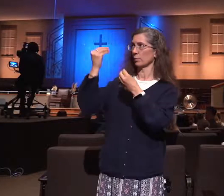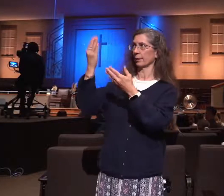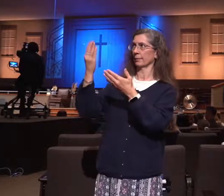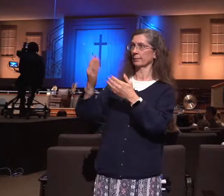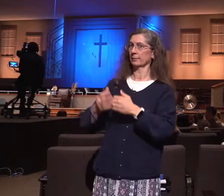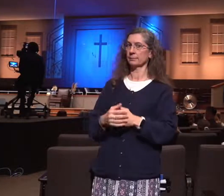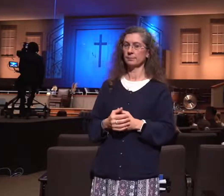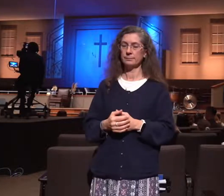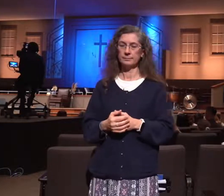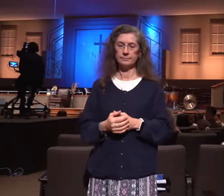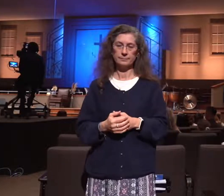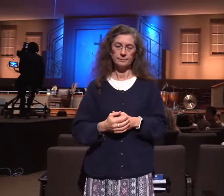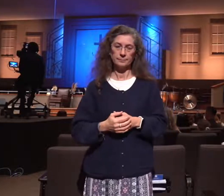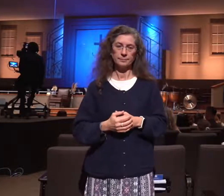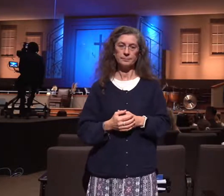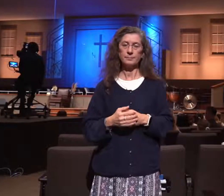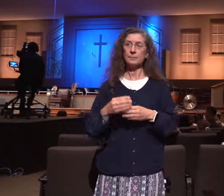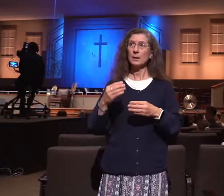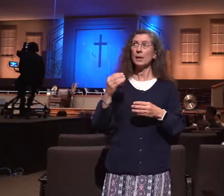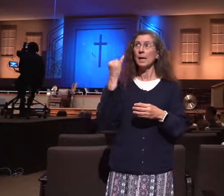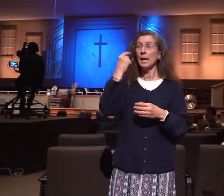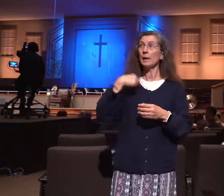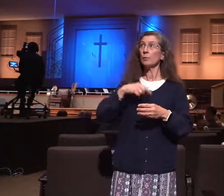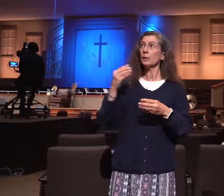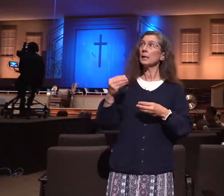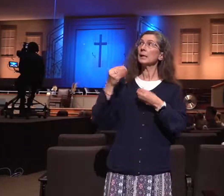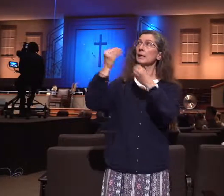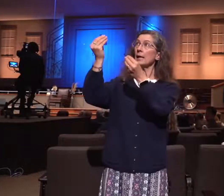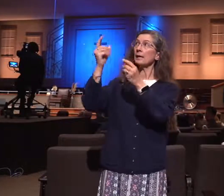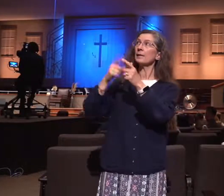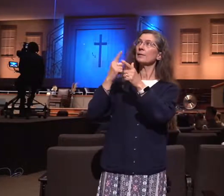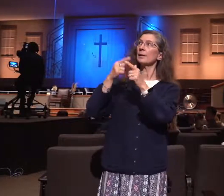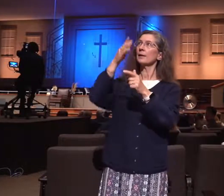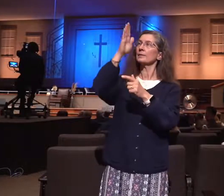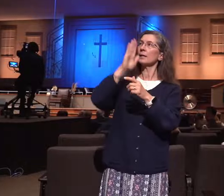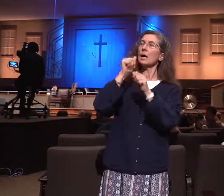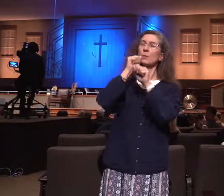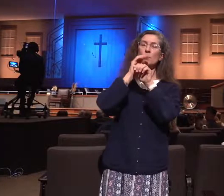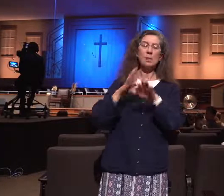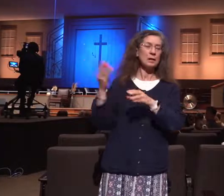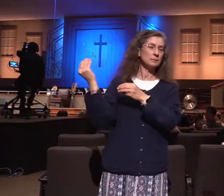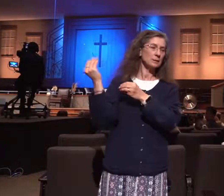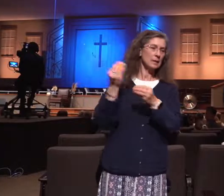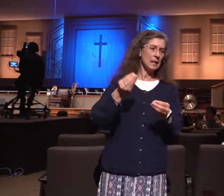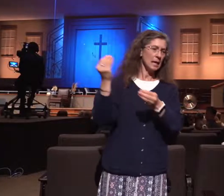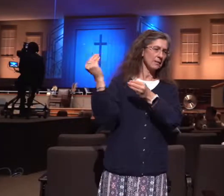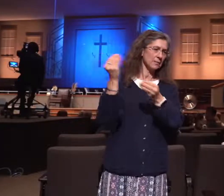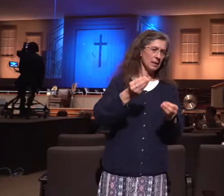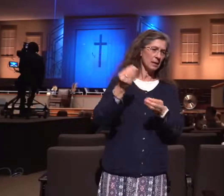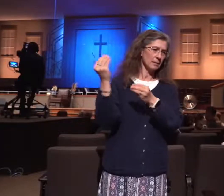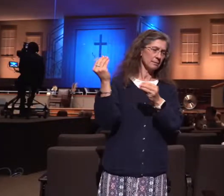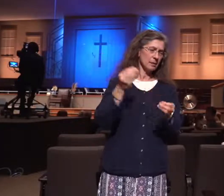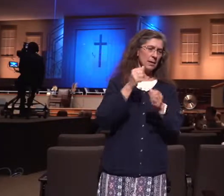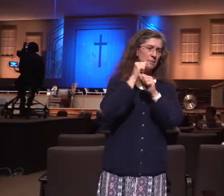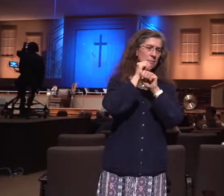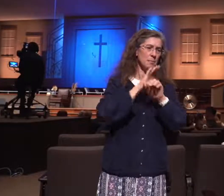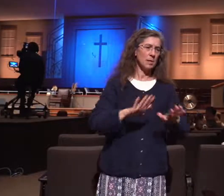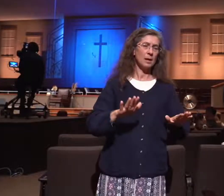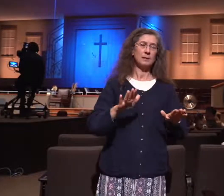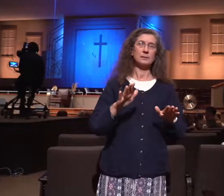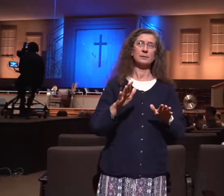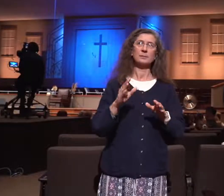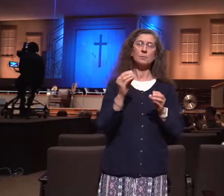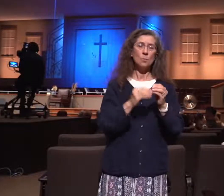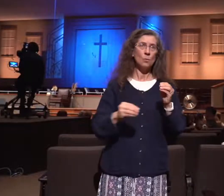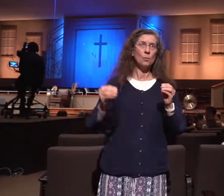listen to this verse. Give and it shall be given unto you, good measure, pressed down, shaken together, and running over, shall men give into your